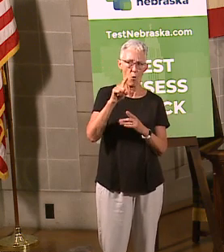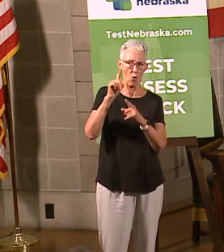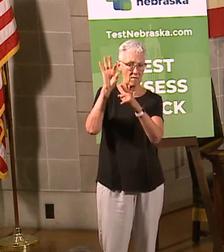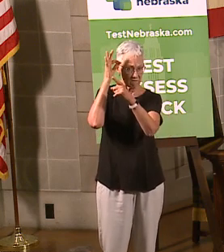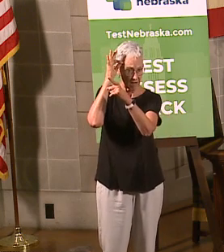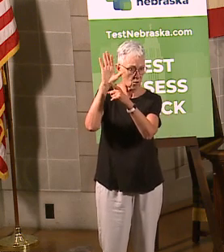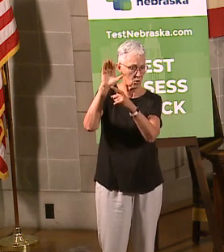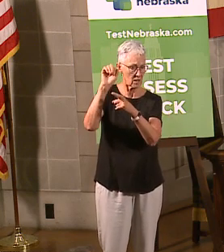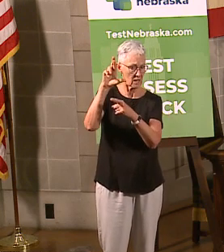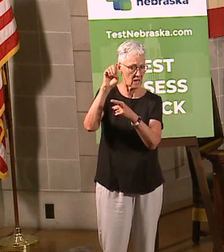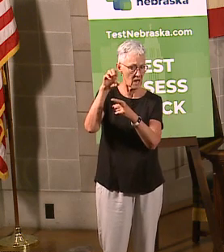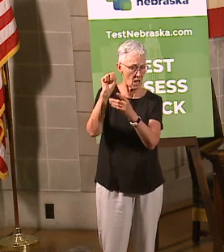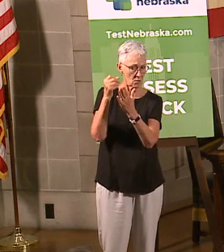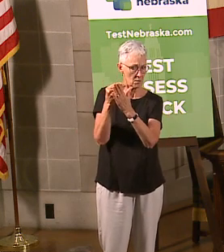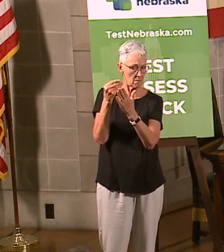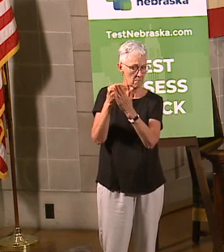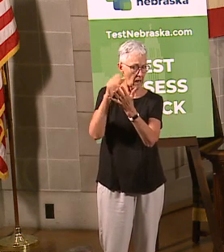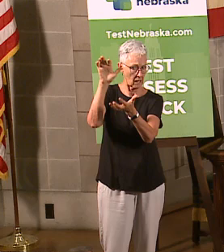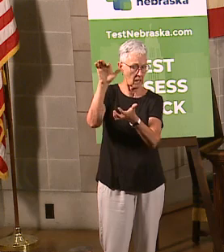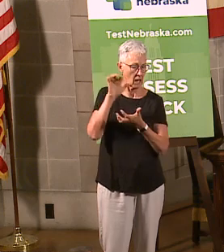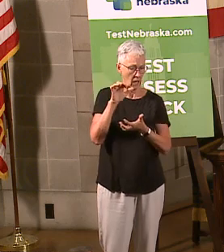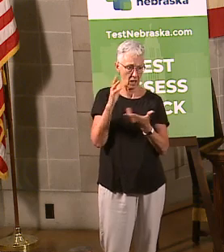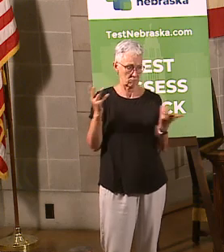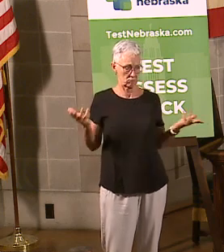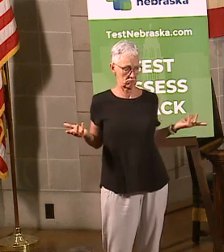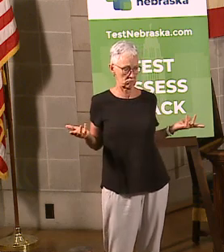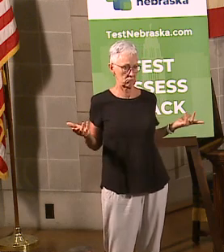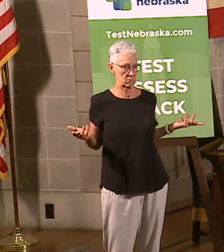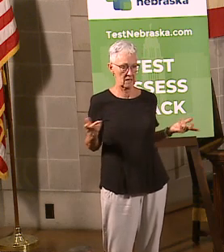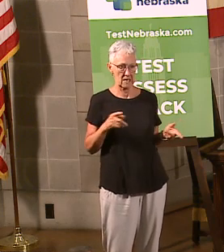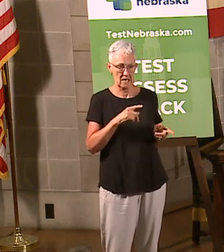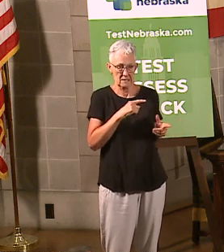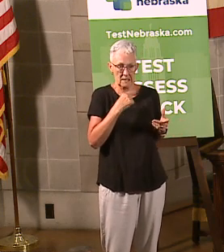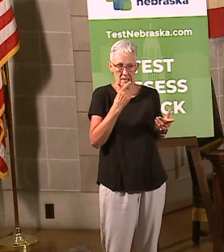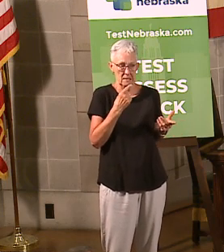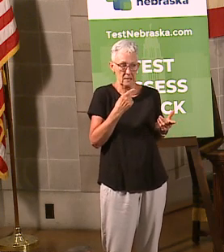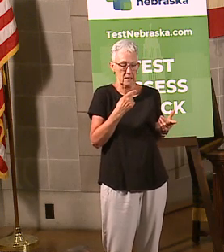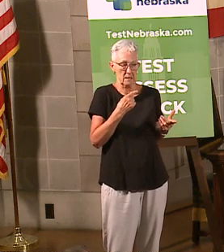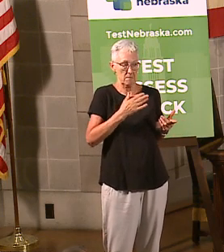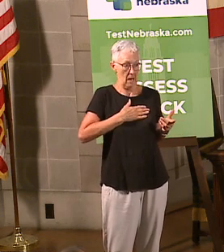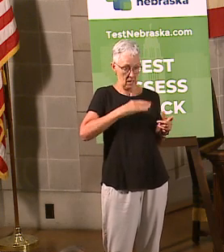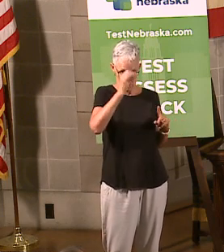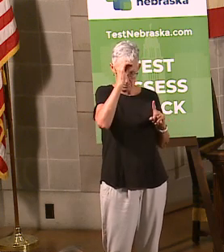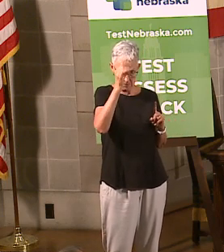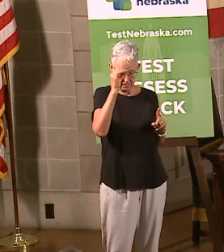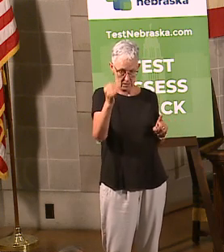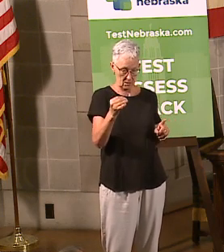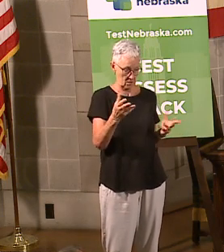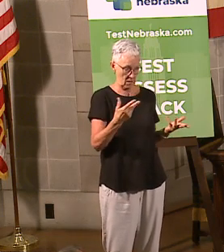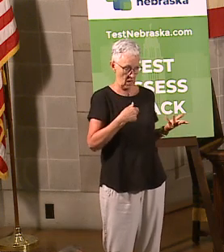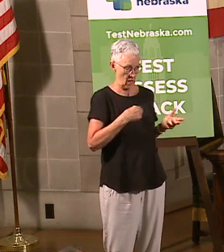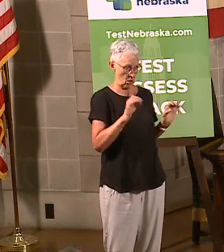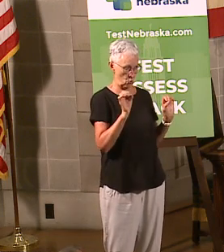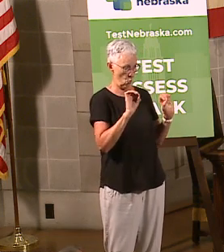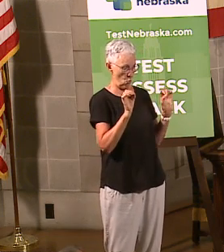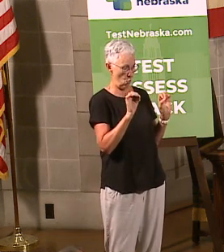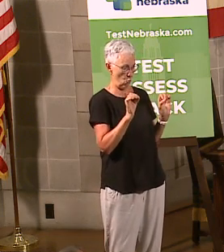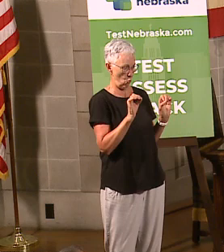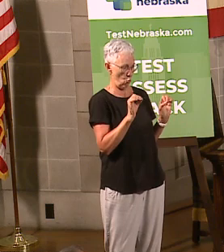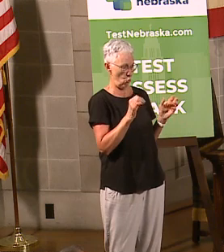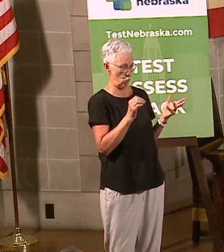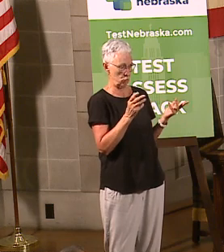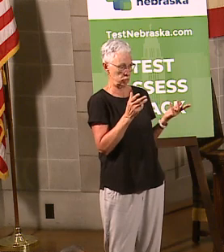comment on that? And it really is, it's their option. If they don't want to follow the guidelines, they won't be eligible for the CARES Act money, but that's certainly